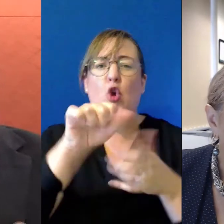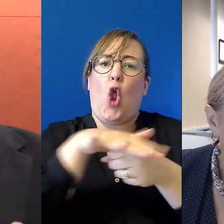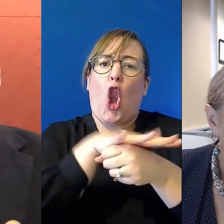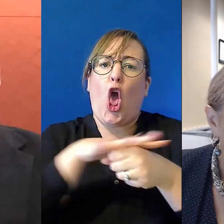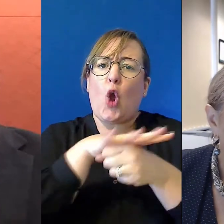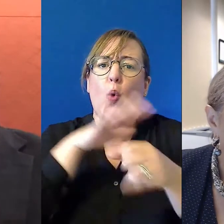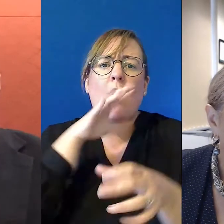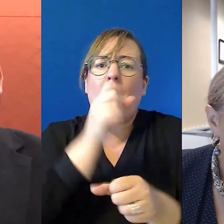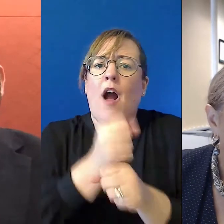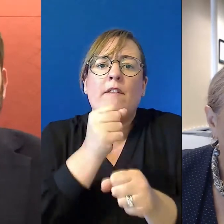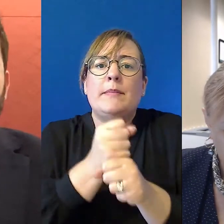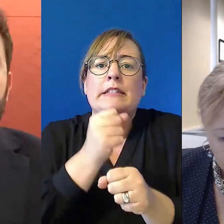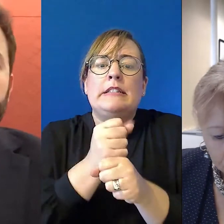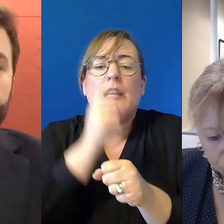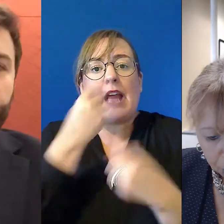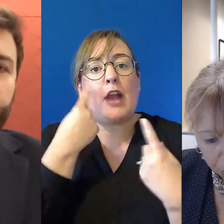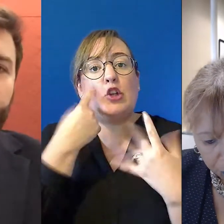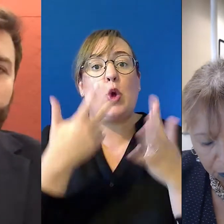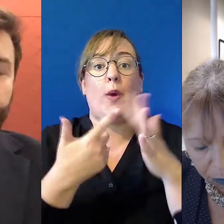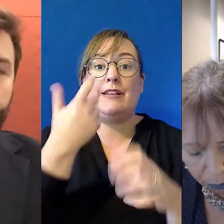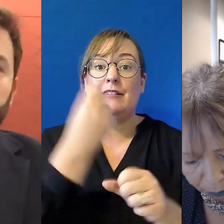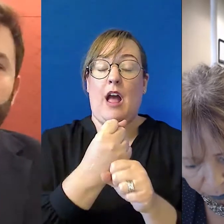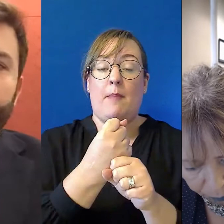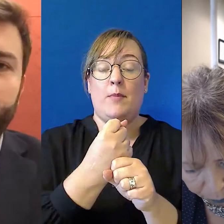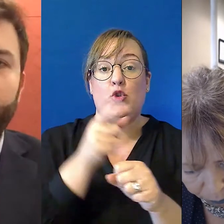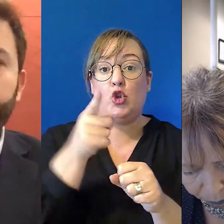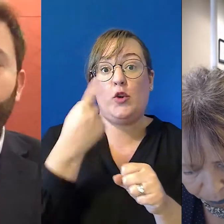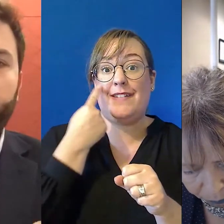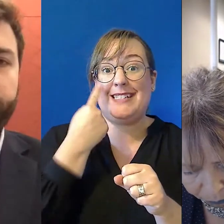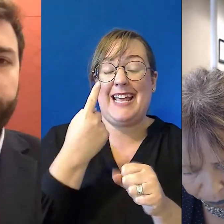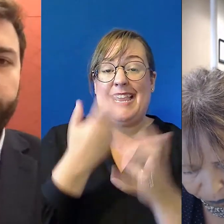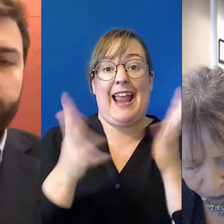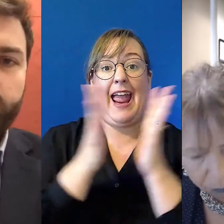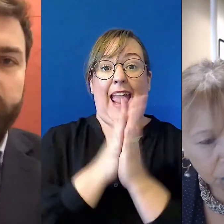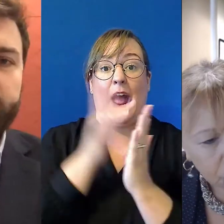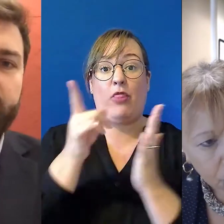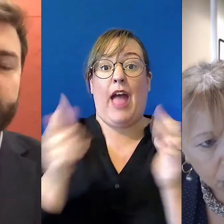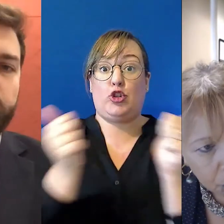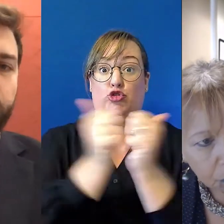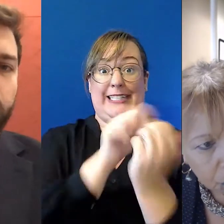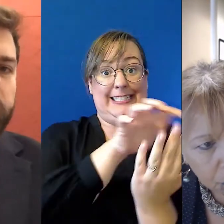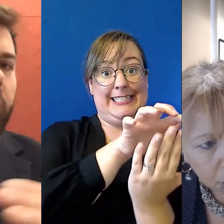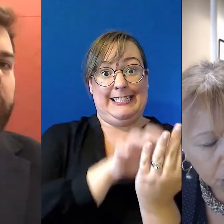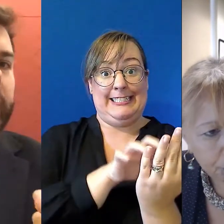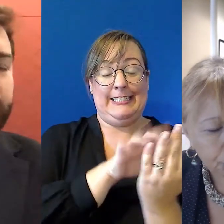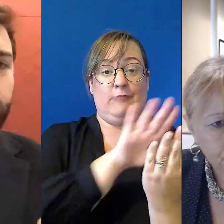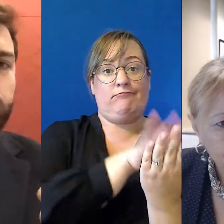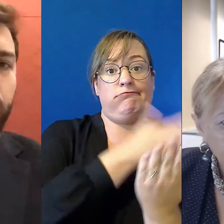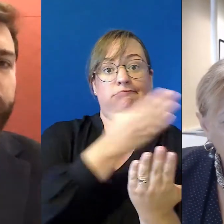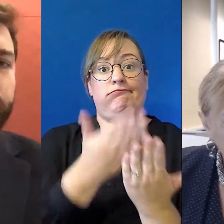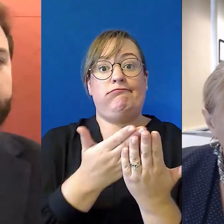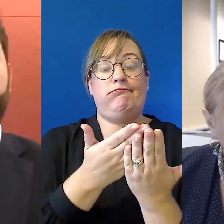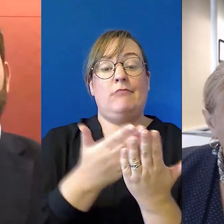Can you give us some examples where you've seen the translation of the treaty and some of those higher